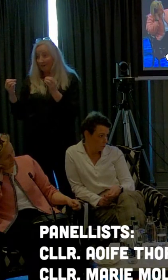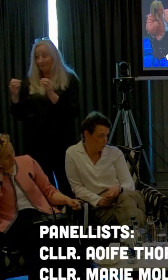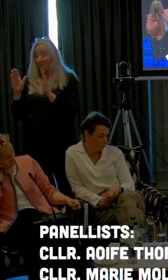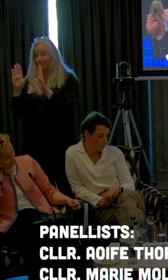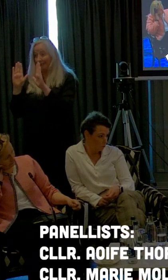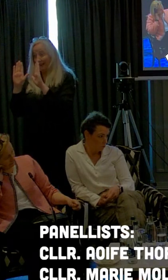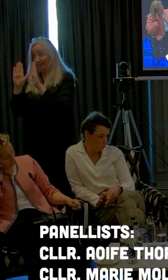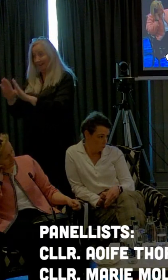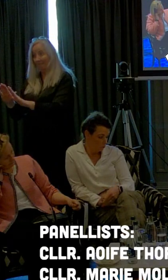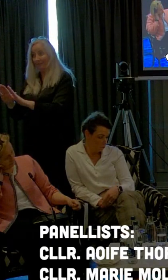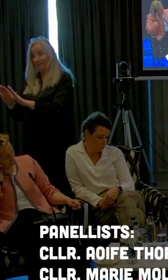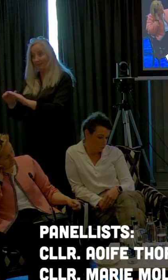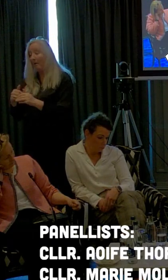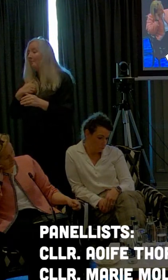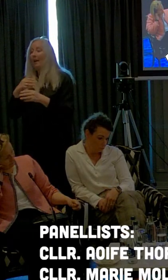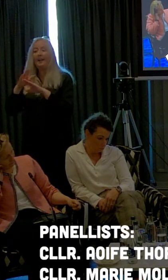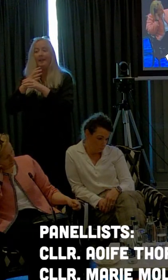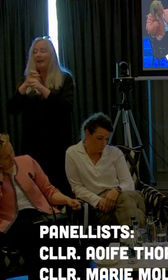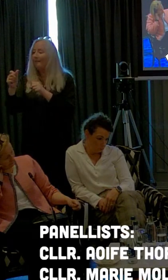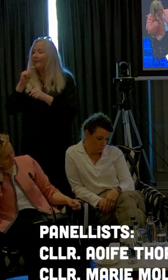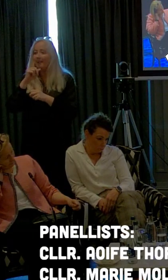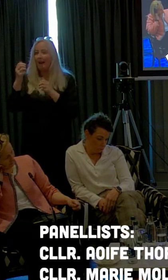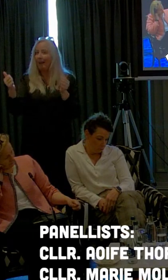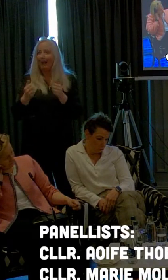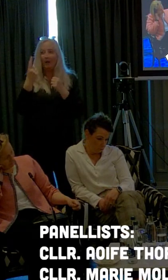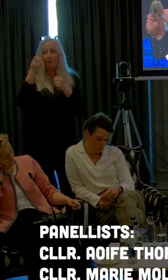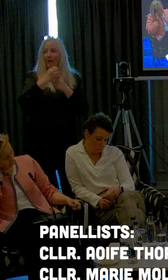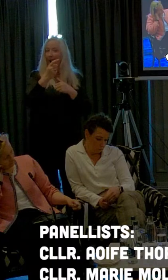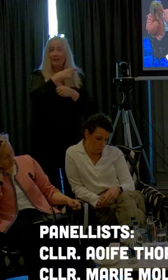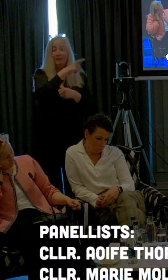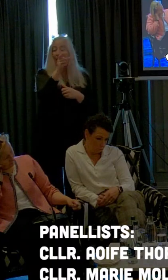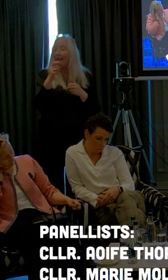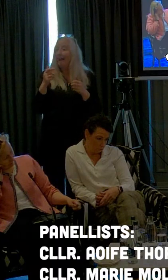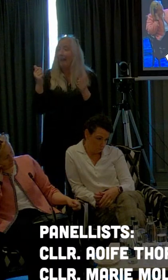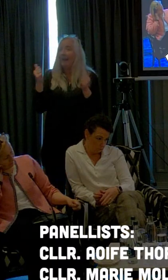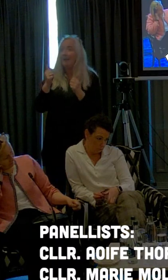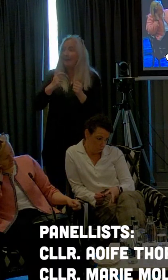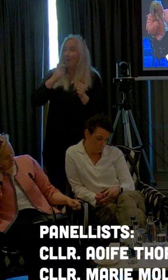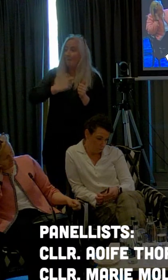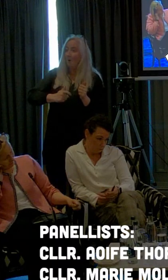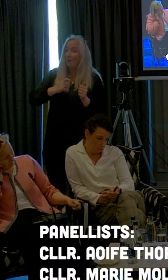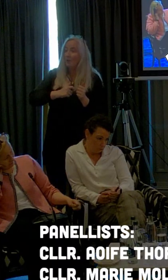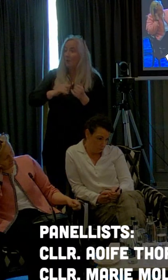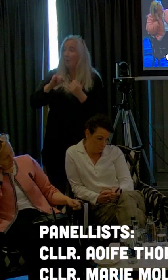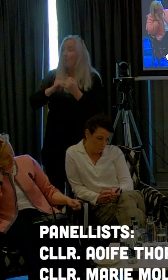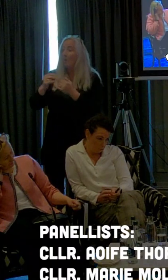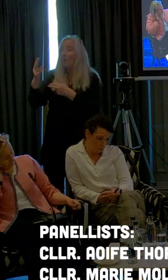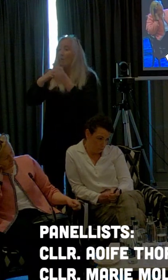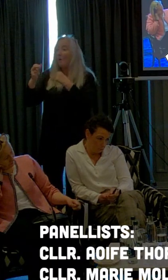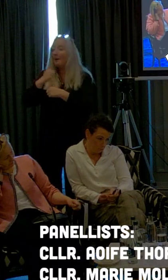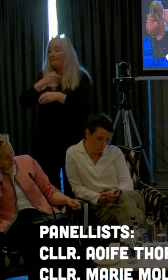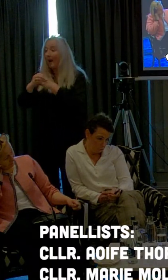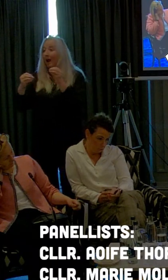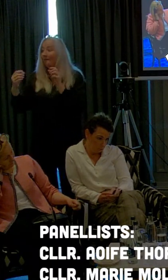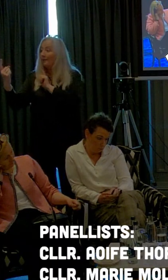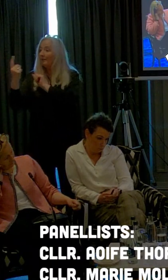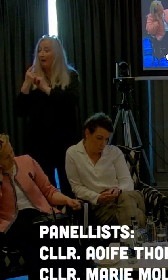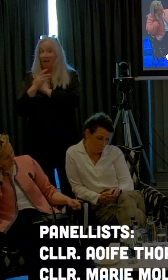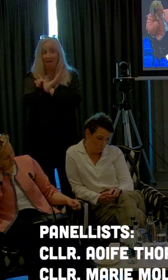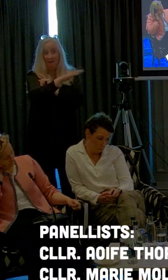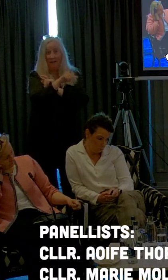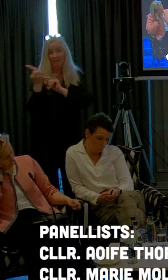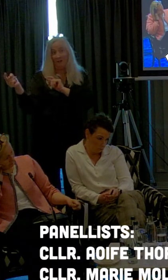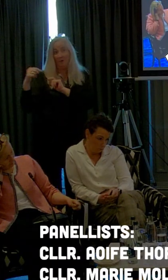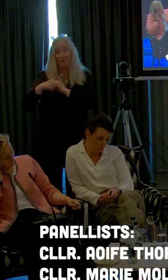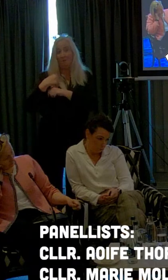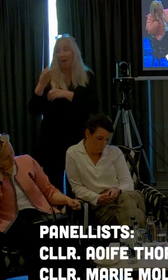But I would never tell, not even the closest relative of a person who came into my office. Absolutely not. I think you need